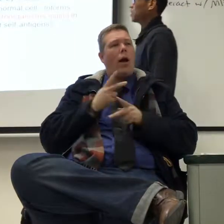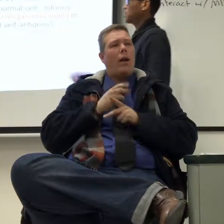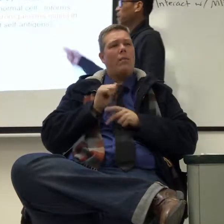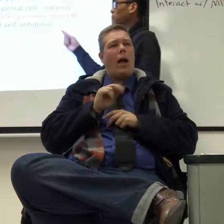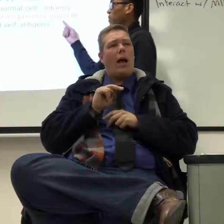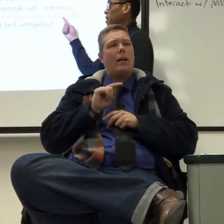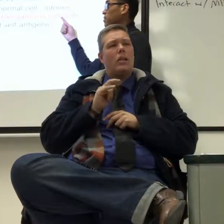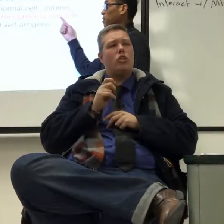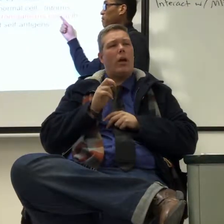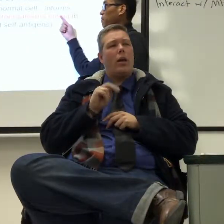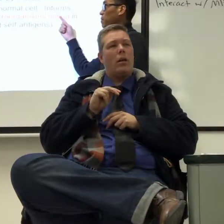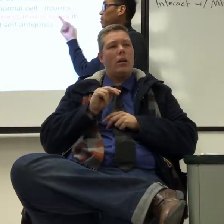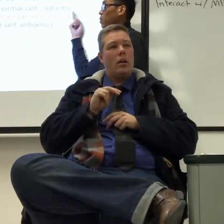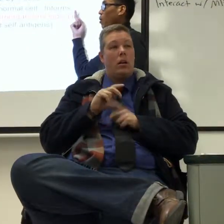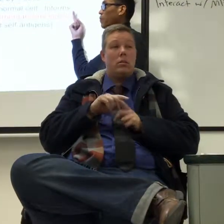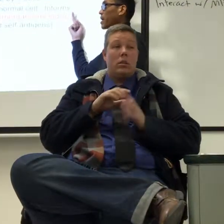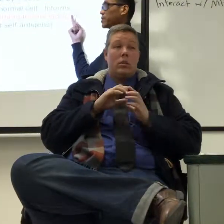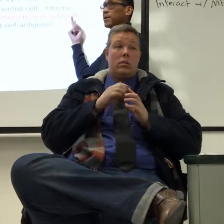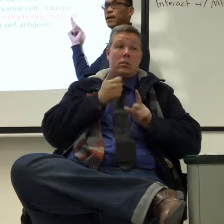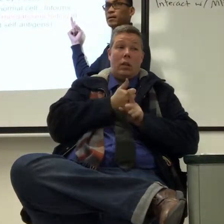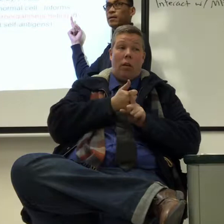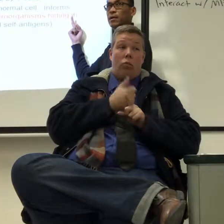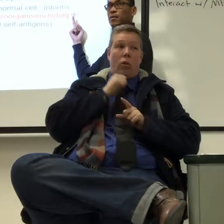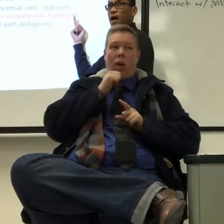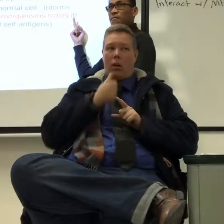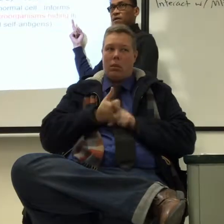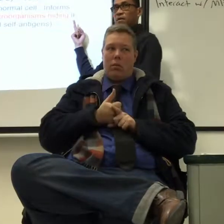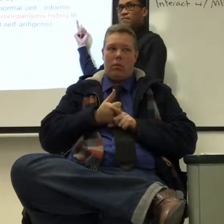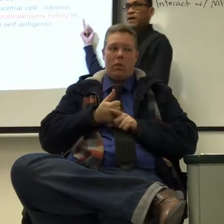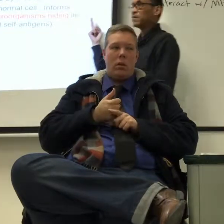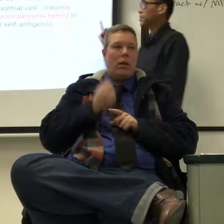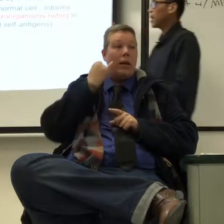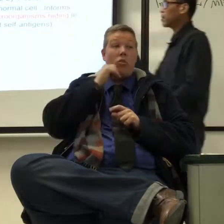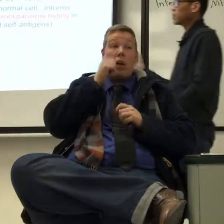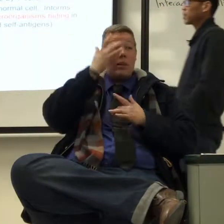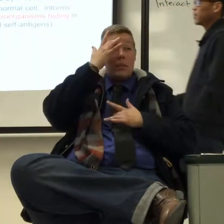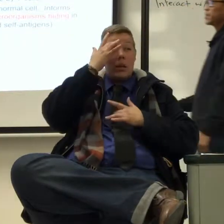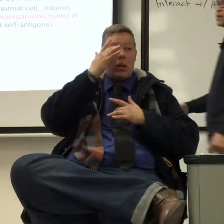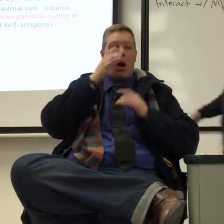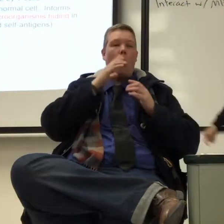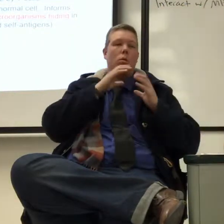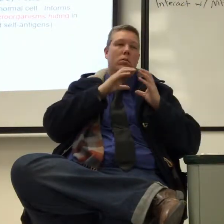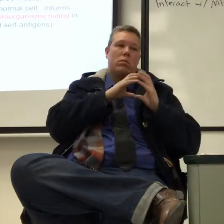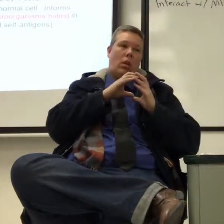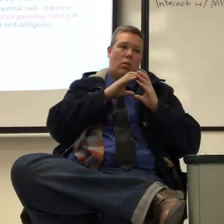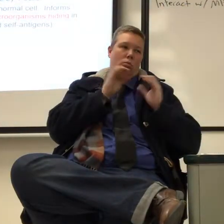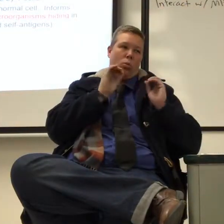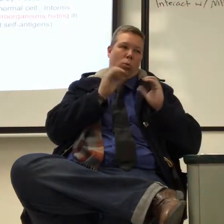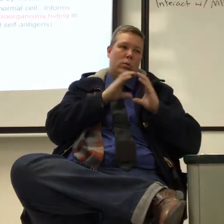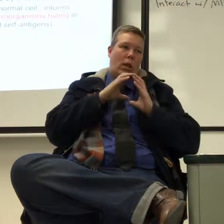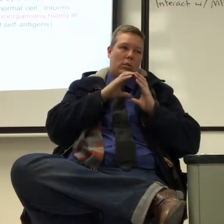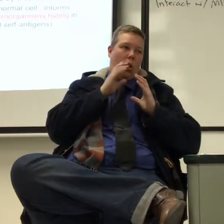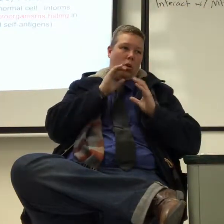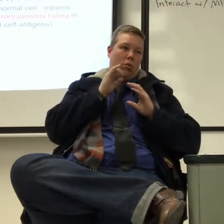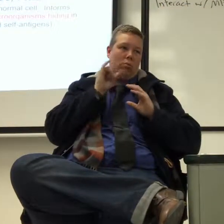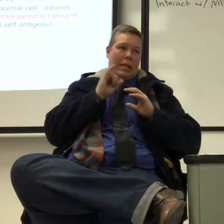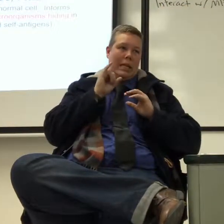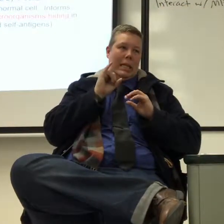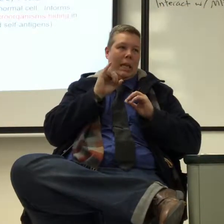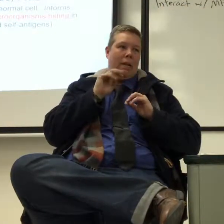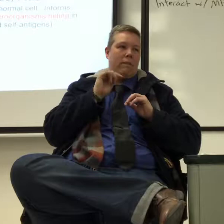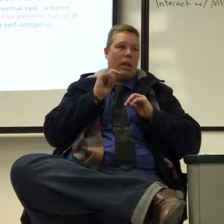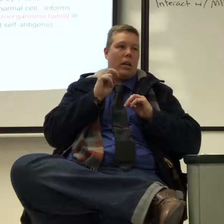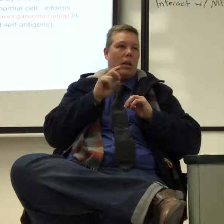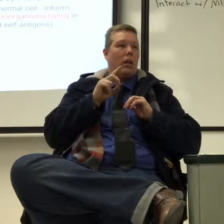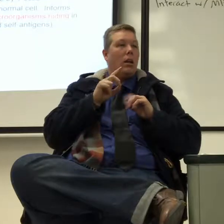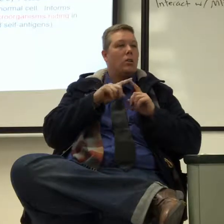it? Is it self or non-self? Well, if you're not sick, you don't have any infected cells. It's going to be a self-AG. So